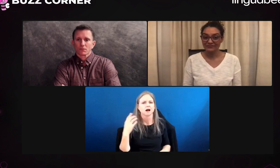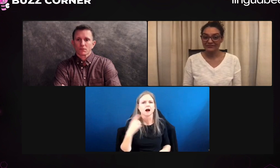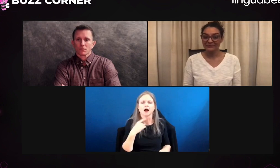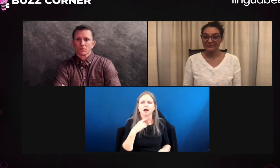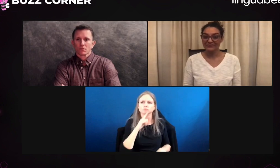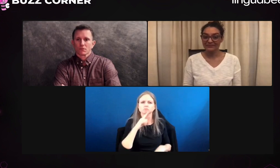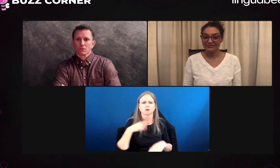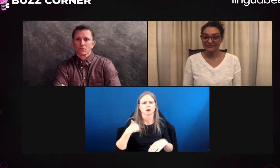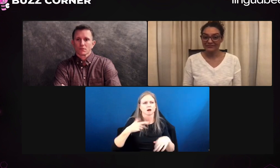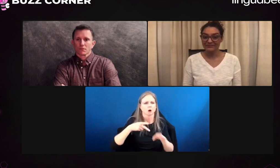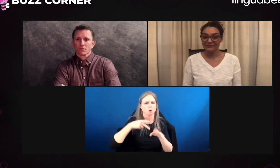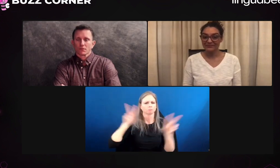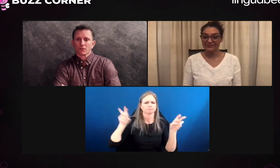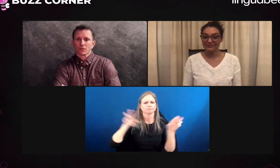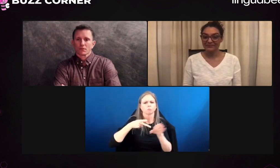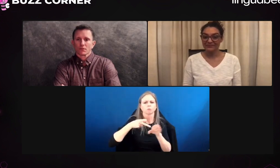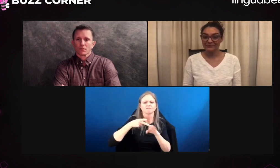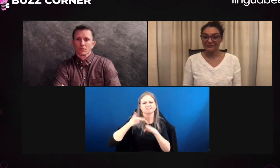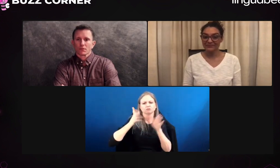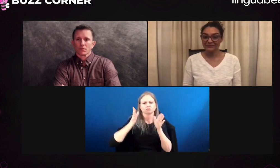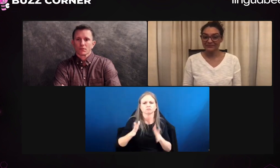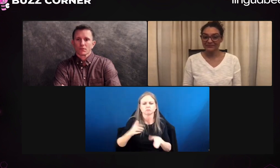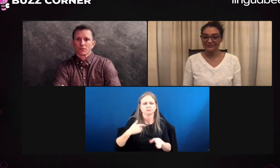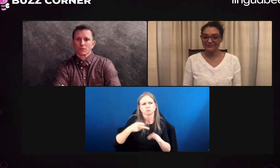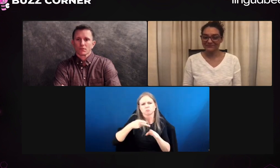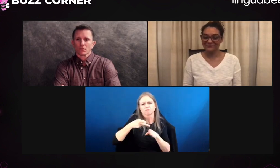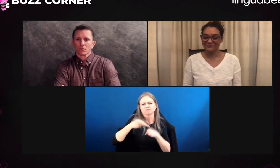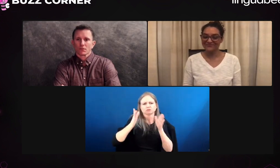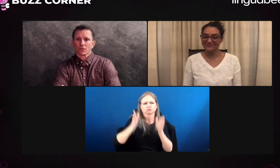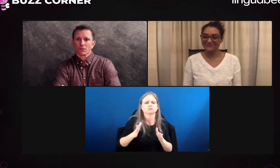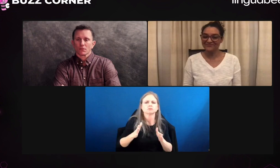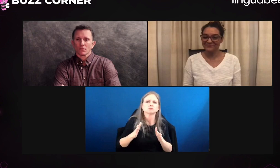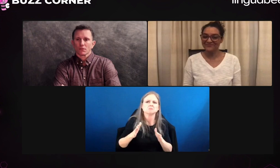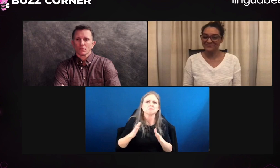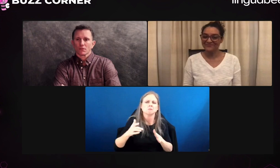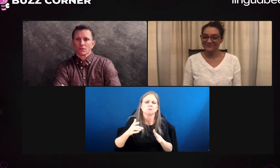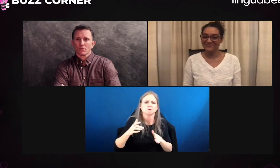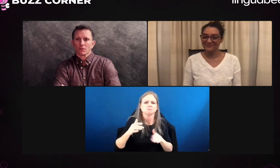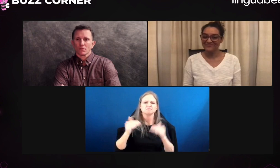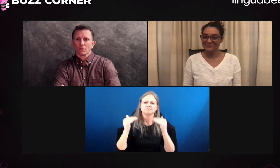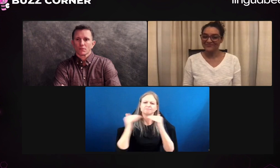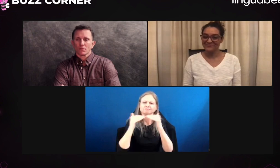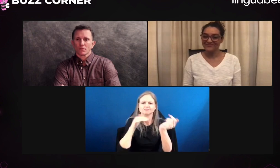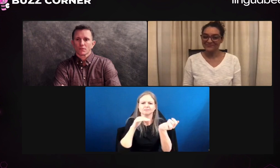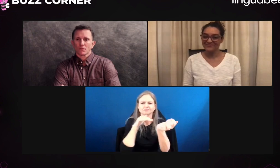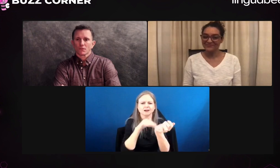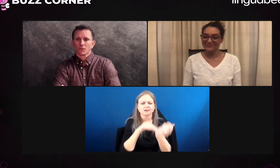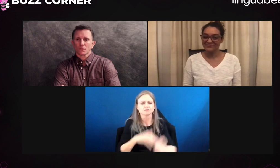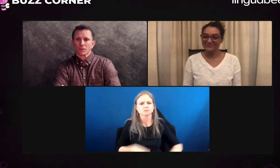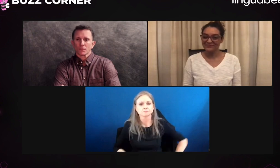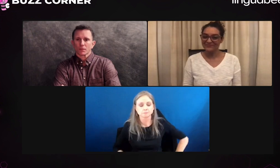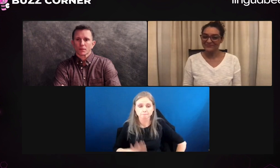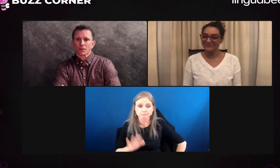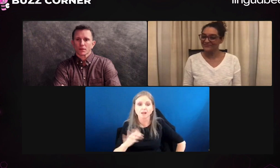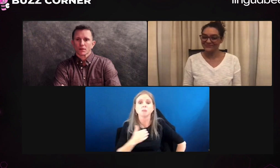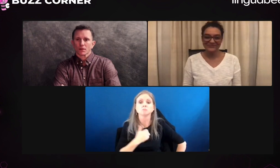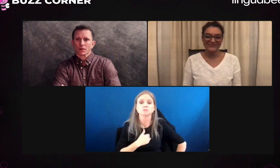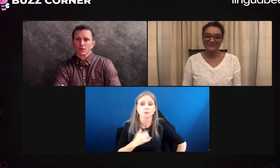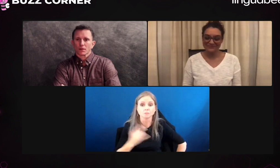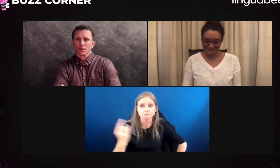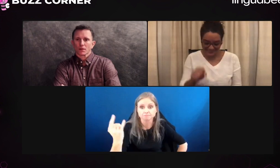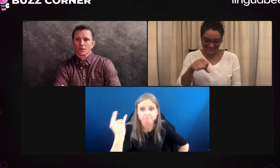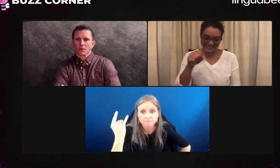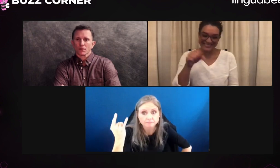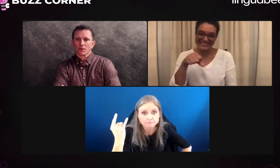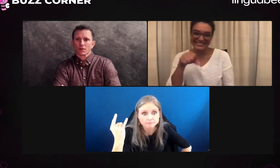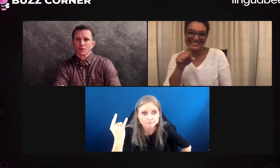that communication process. And then the second thing is hey, you know, this idea that interpreters are professionals and they're